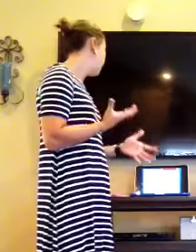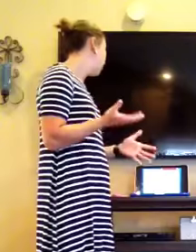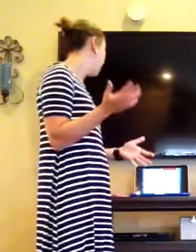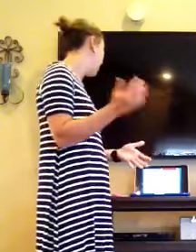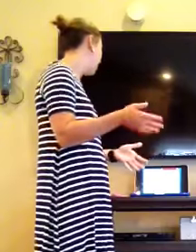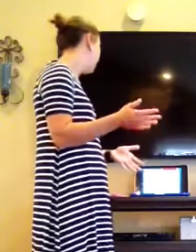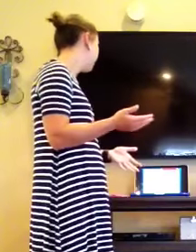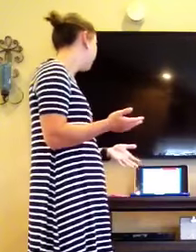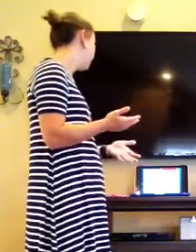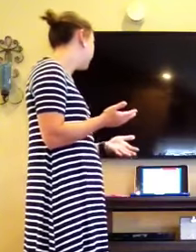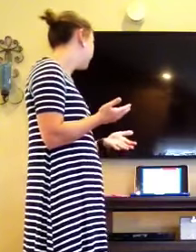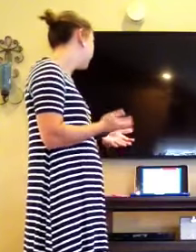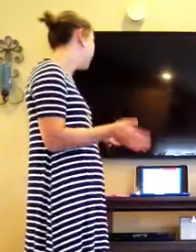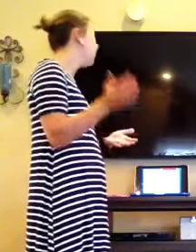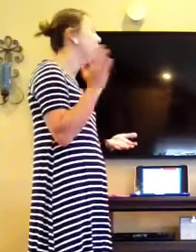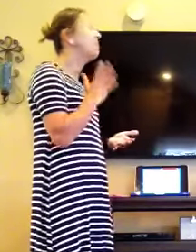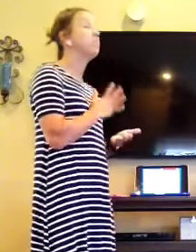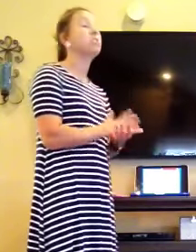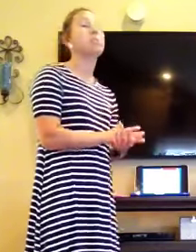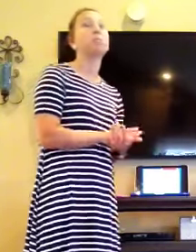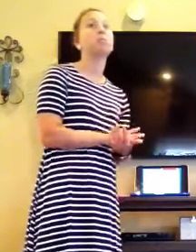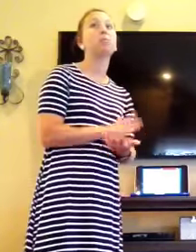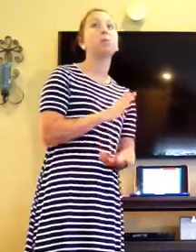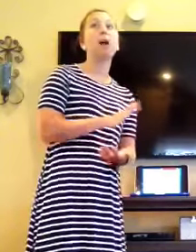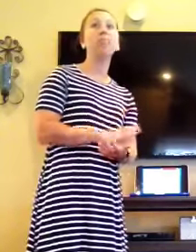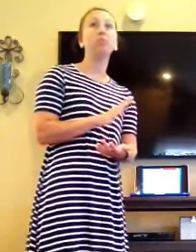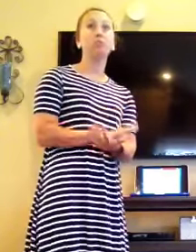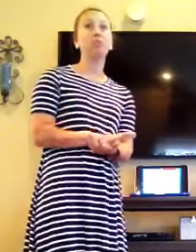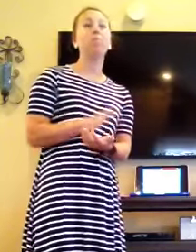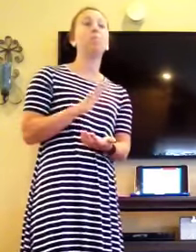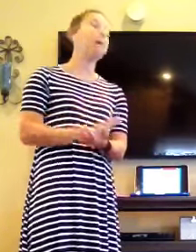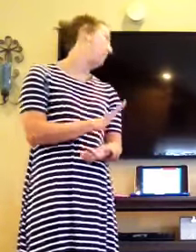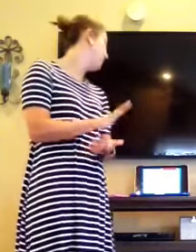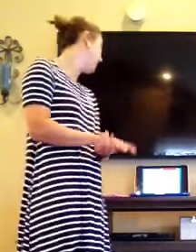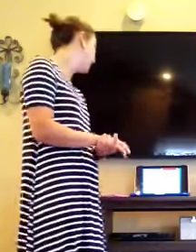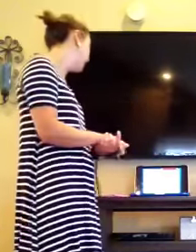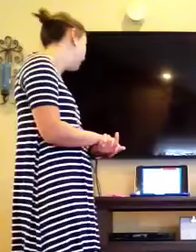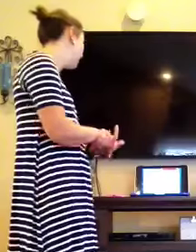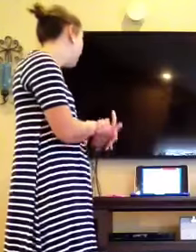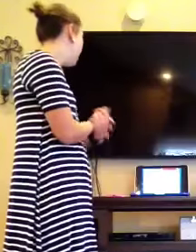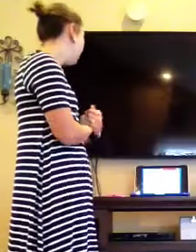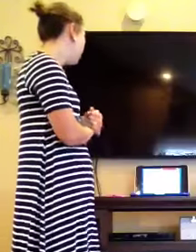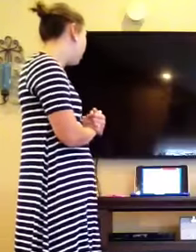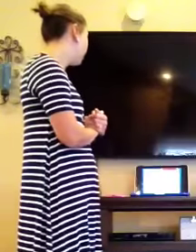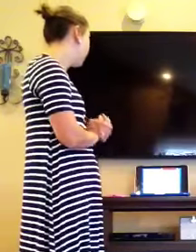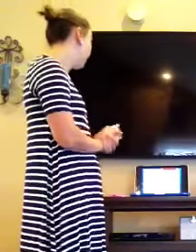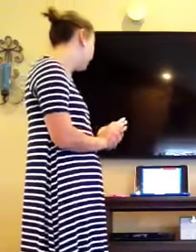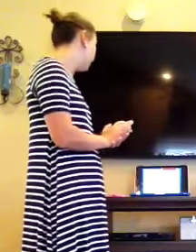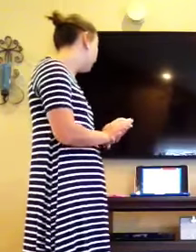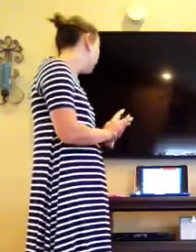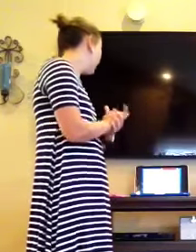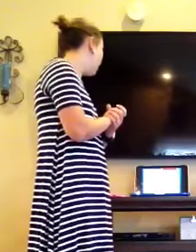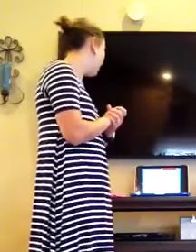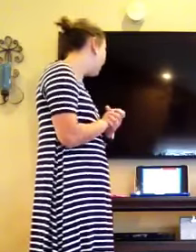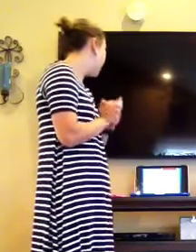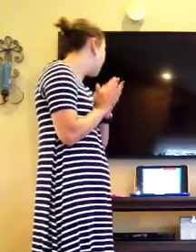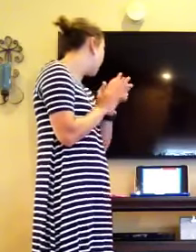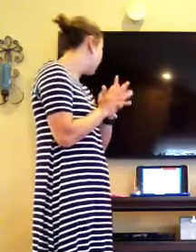we use as much time as possible after school preparing lessons for our students. My desired outcome